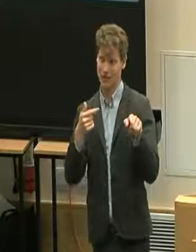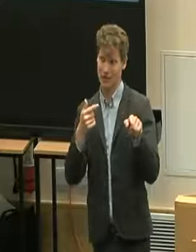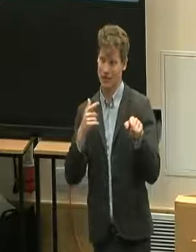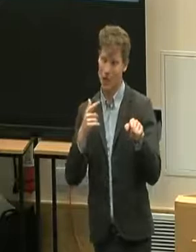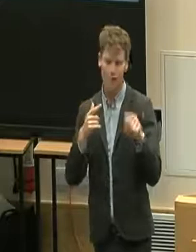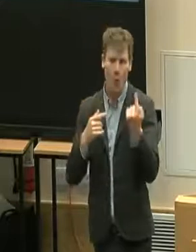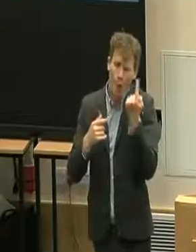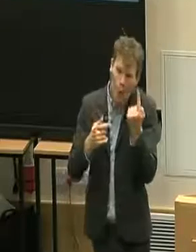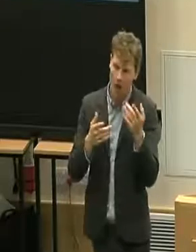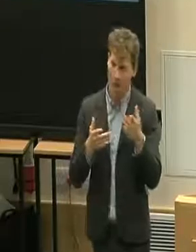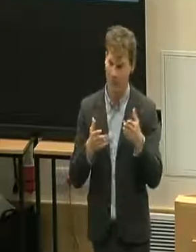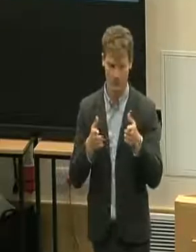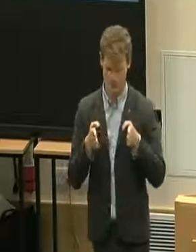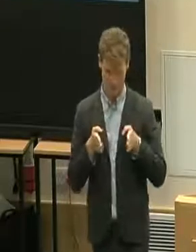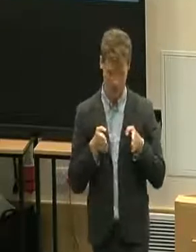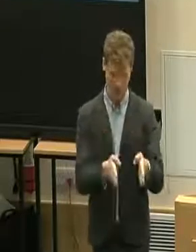do good in the world.